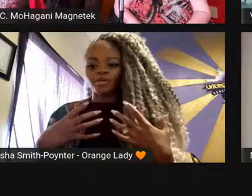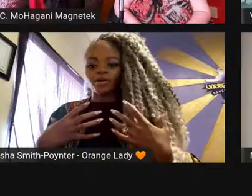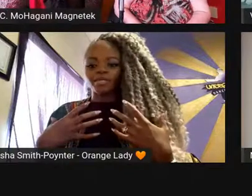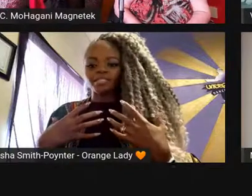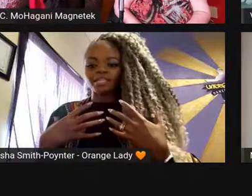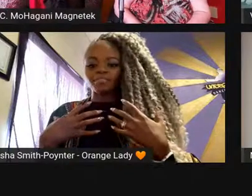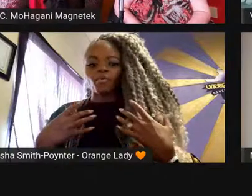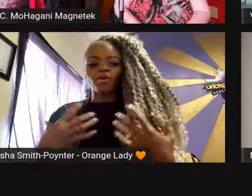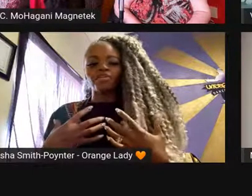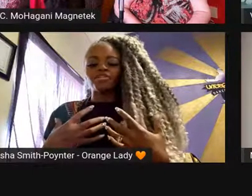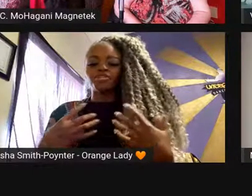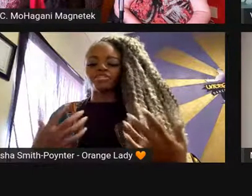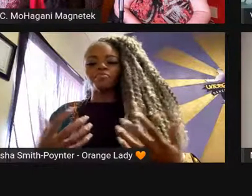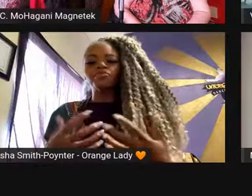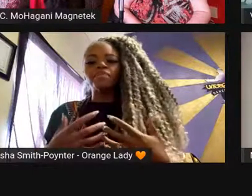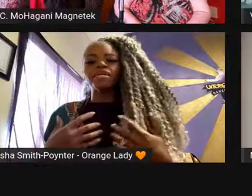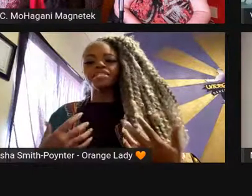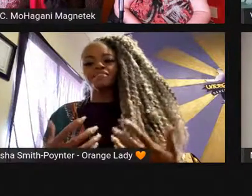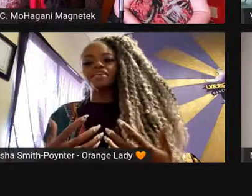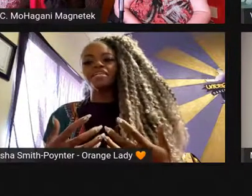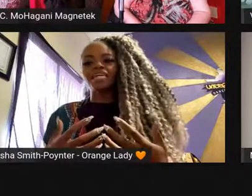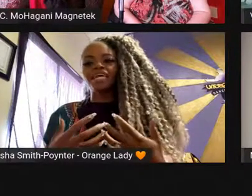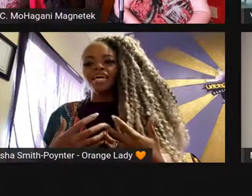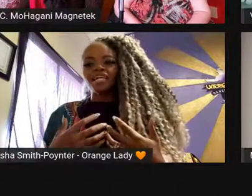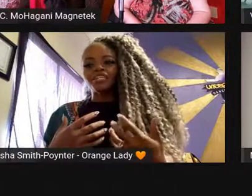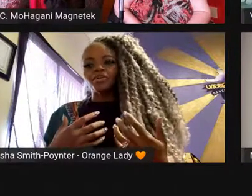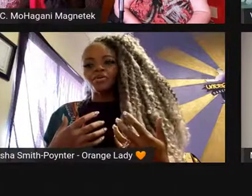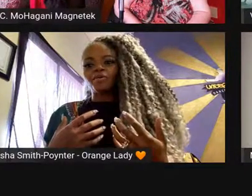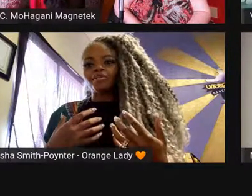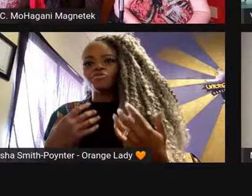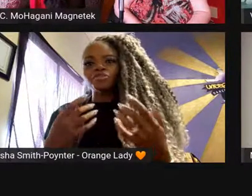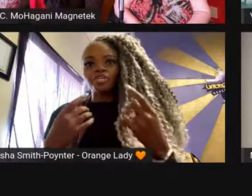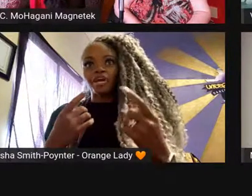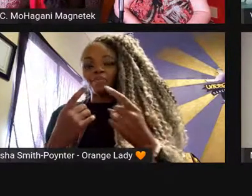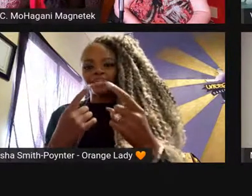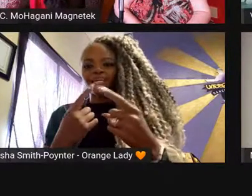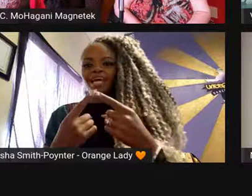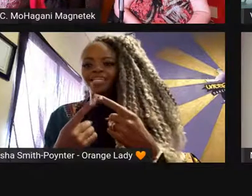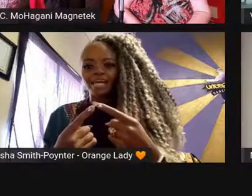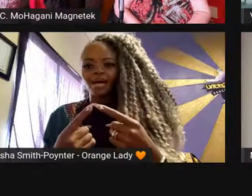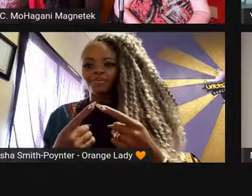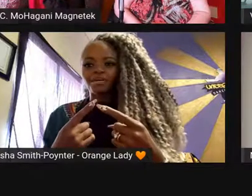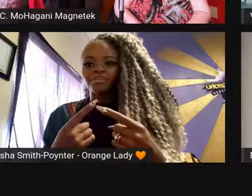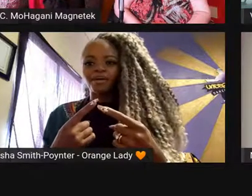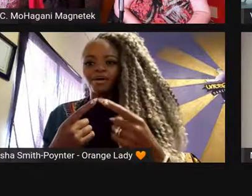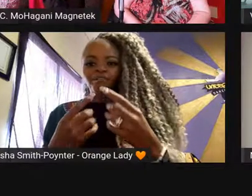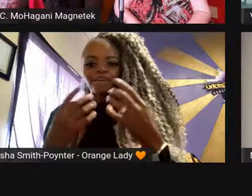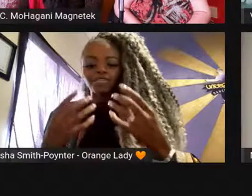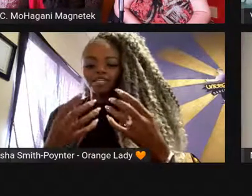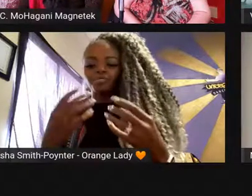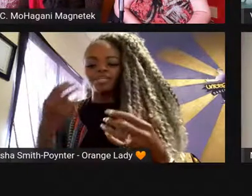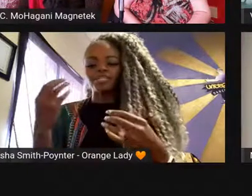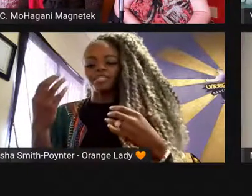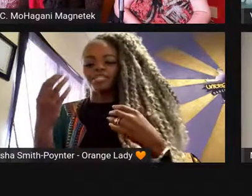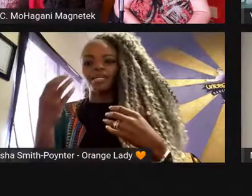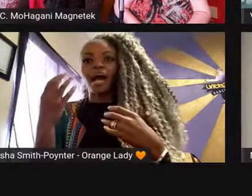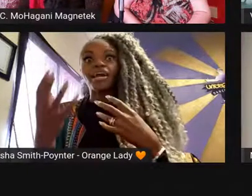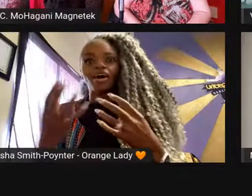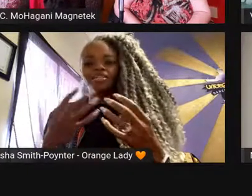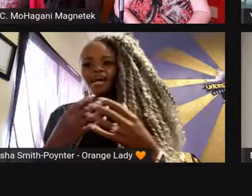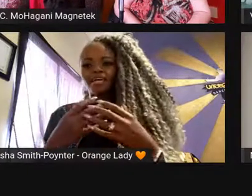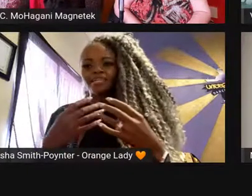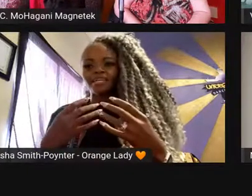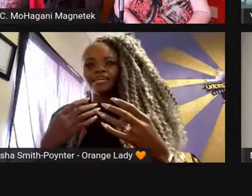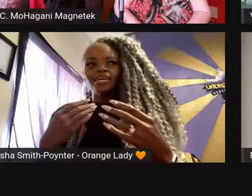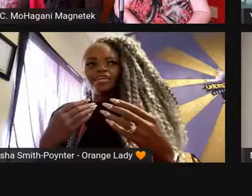like, you know, it's more than just the movement, it's the feeling. And so usually you're able to connect that with facial expressions and